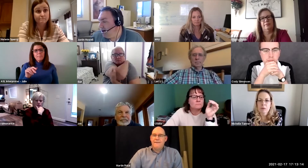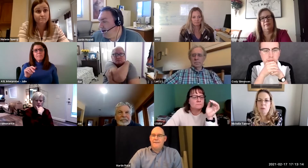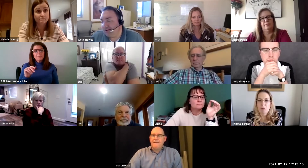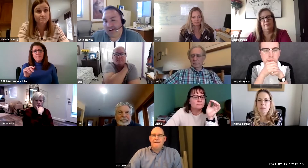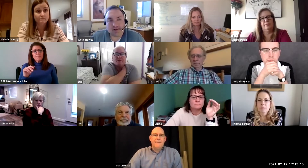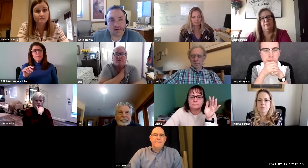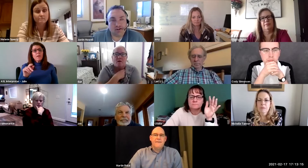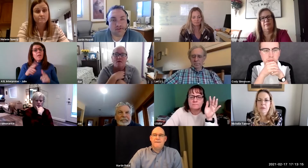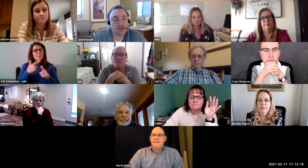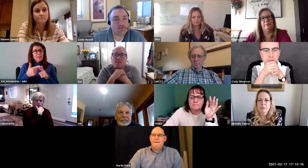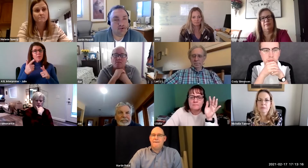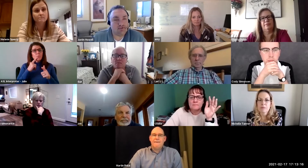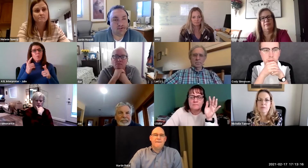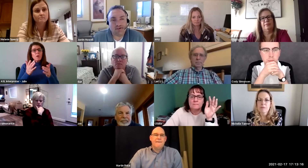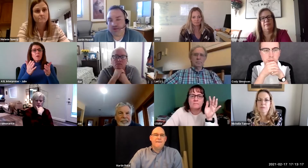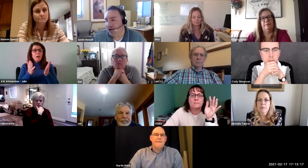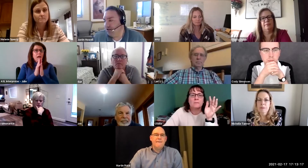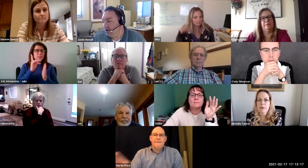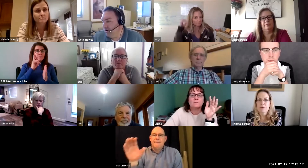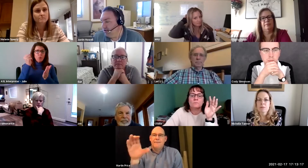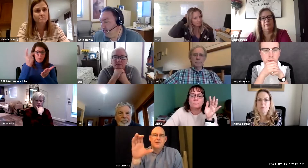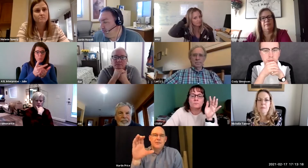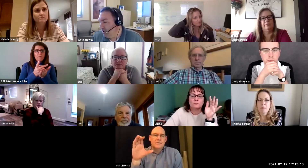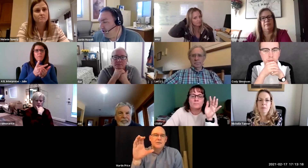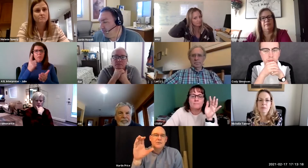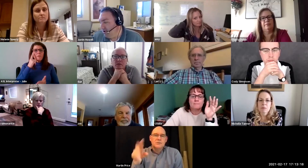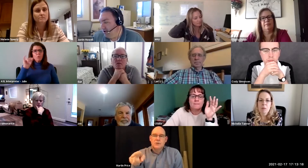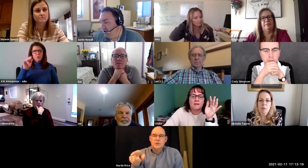Then I would like to call for the approval of the January